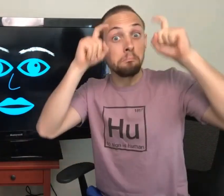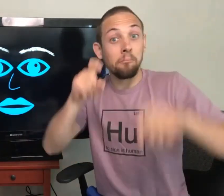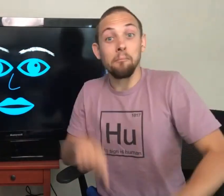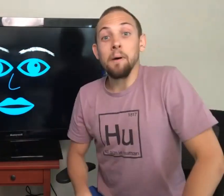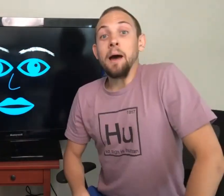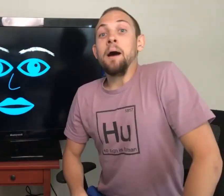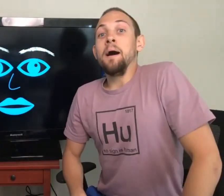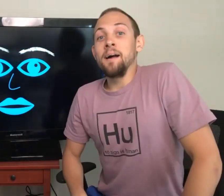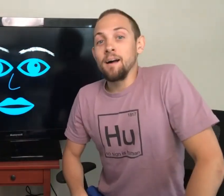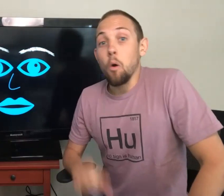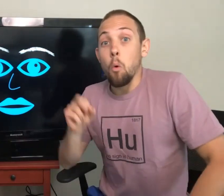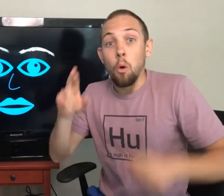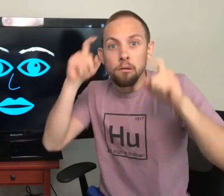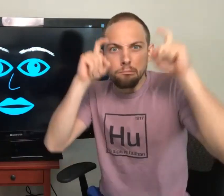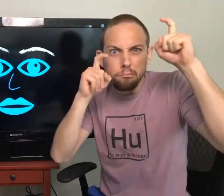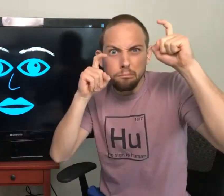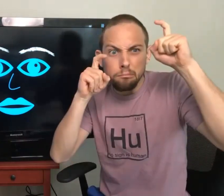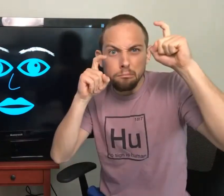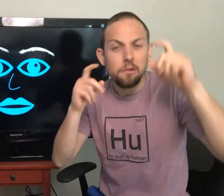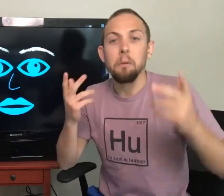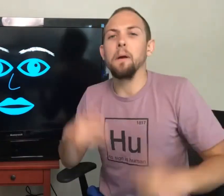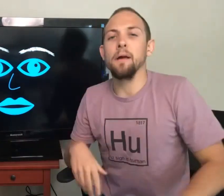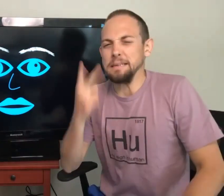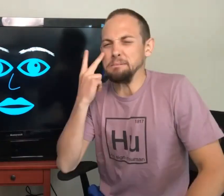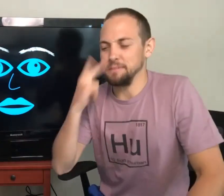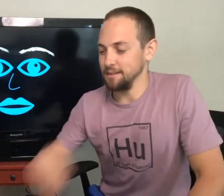be to ask a yes/no question? I see a couple of people saying it has to be the